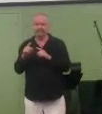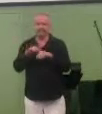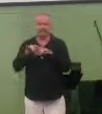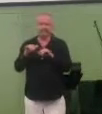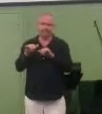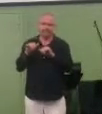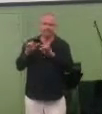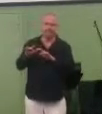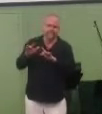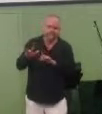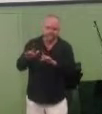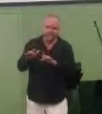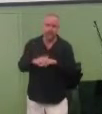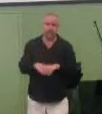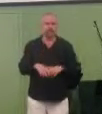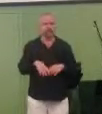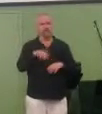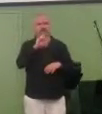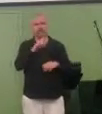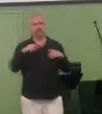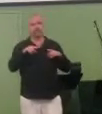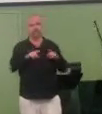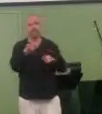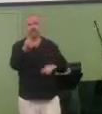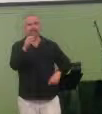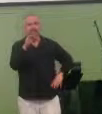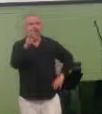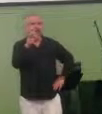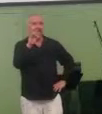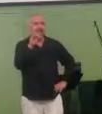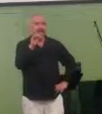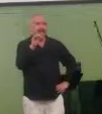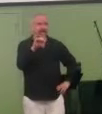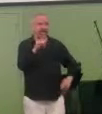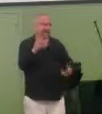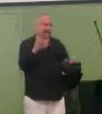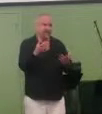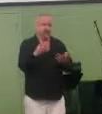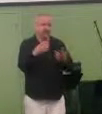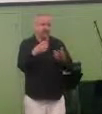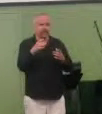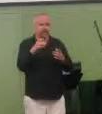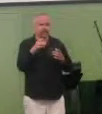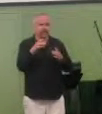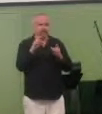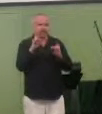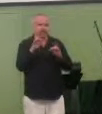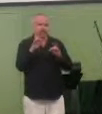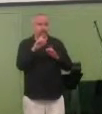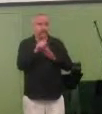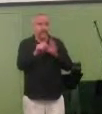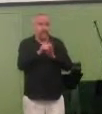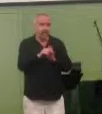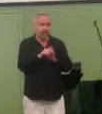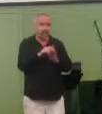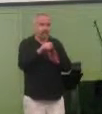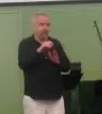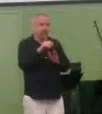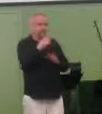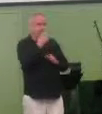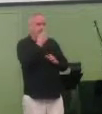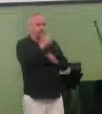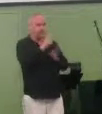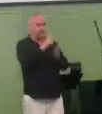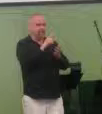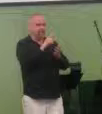entire decade of the 80s was mostly a wasteland for positive transsexual visibility and activism. Janice Raymond had published The